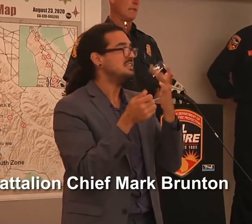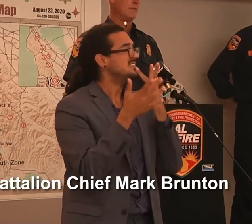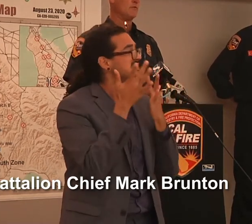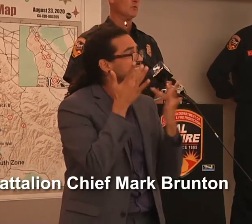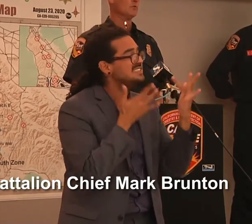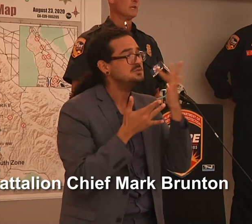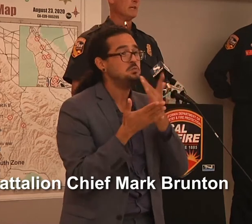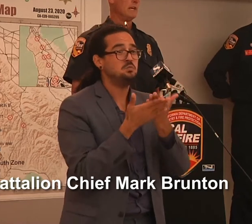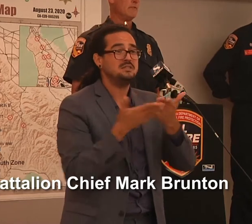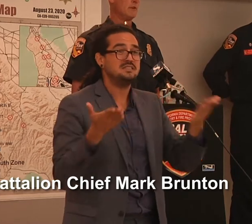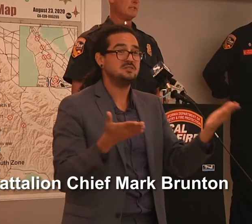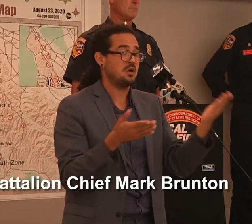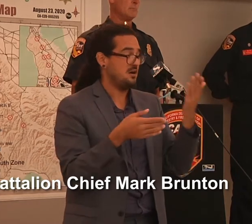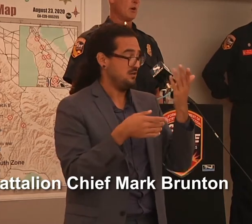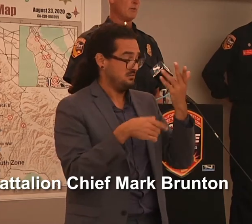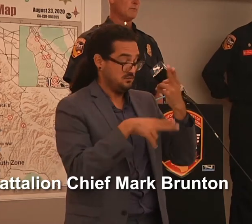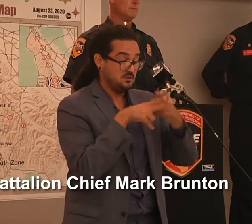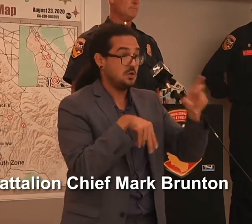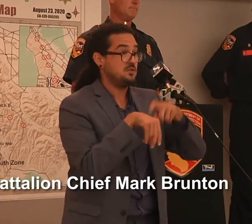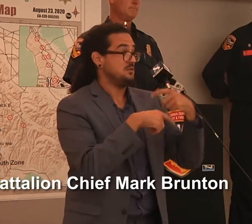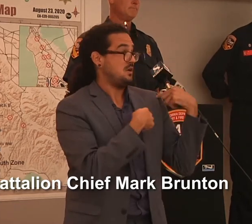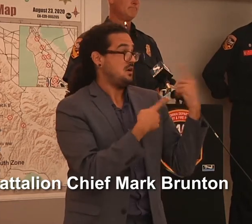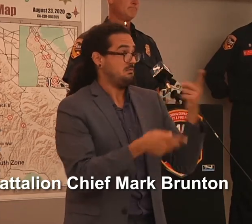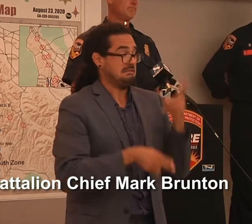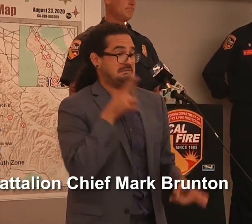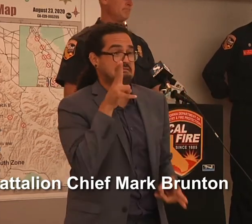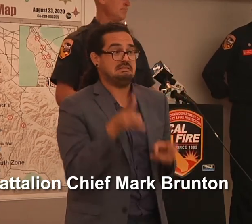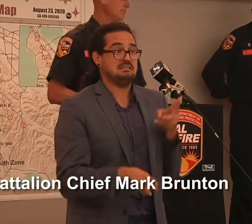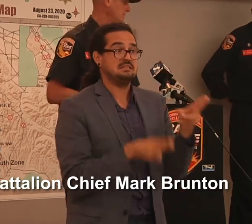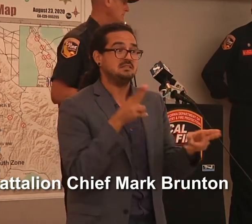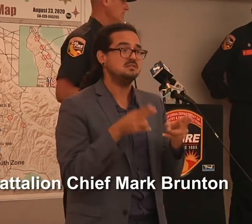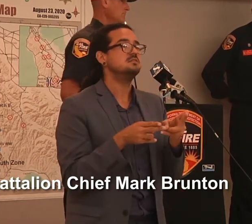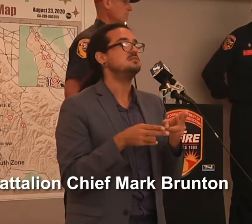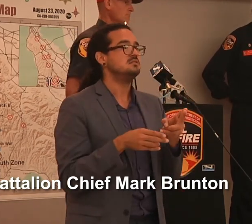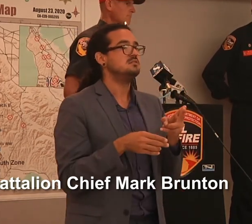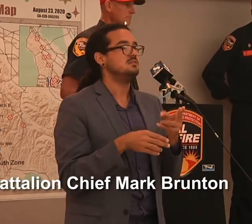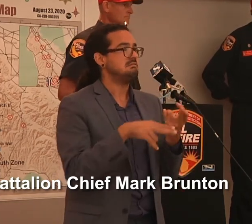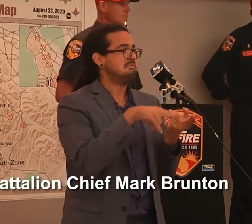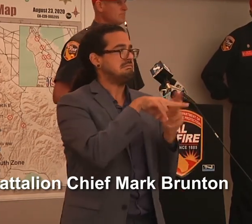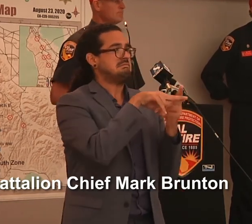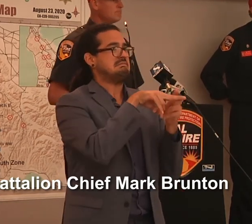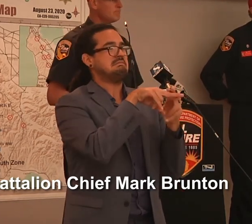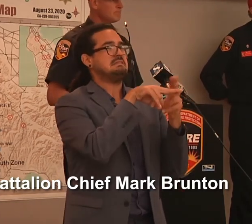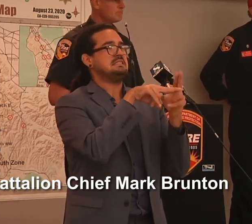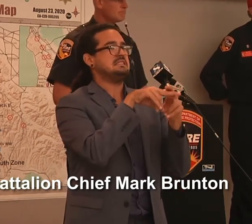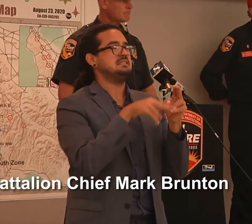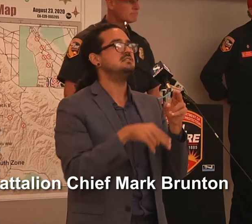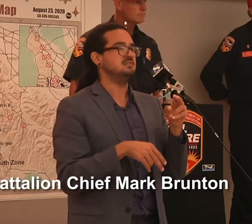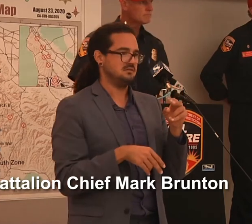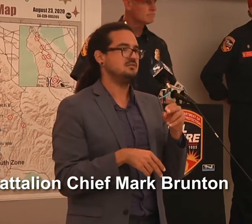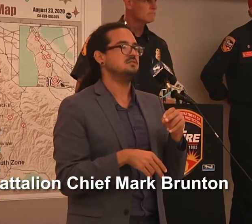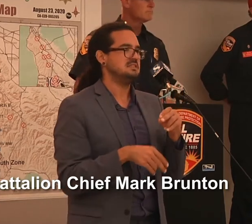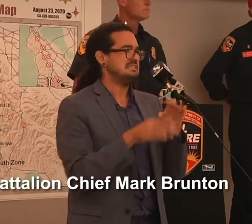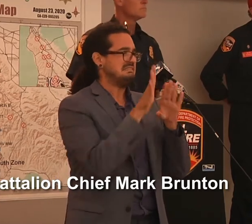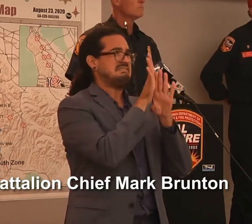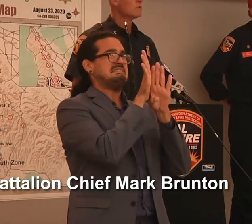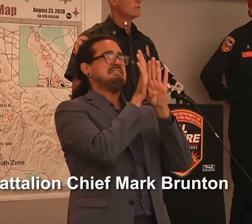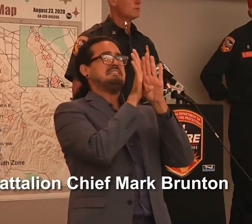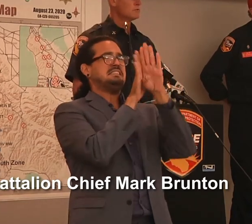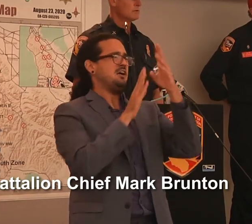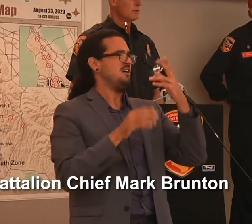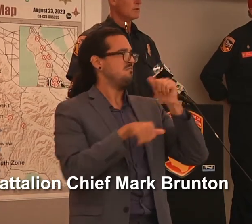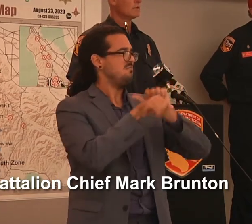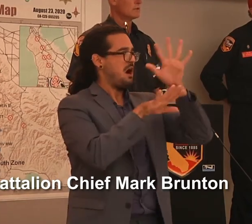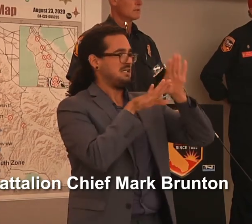conditions with heavy fuels and very steep topography. So I have a question. It still is called the